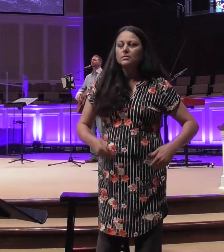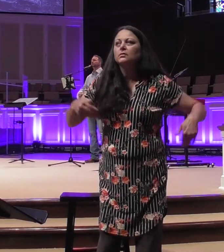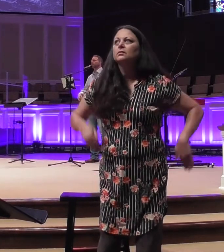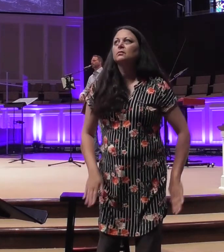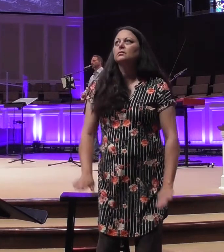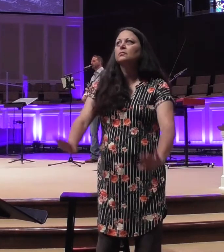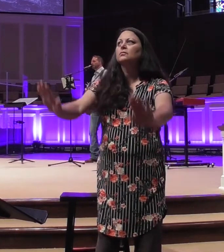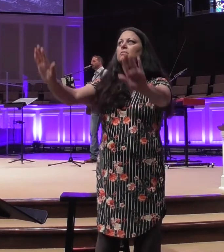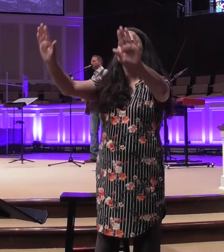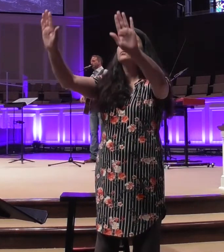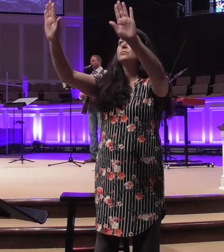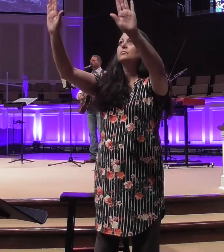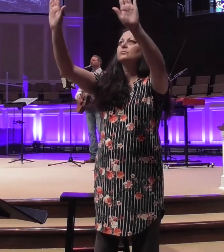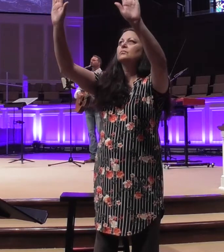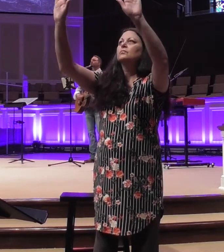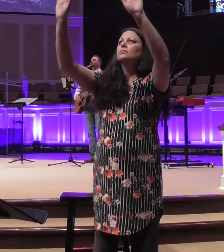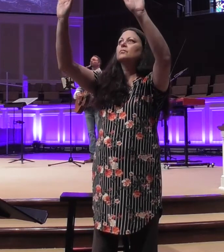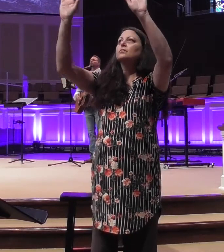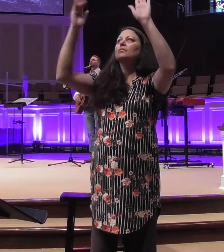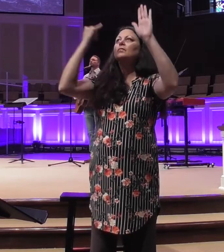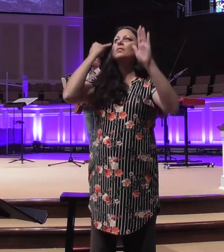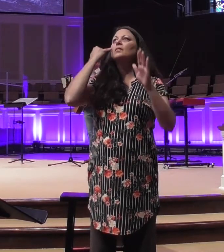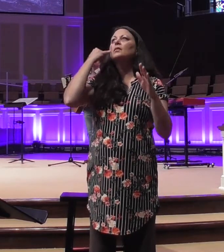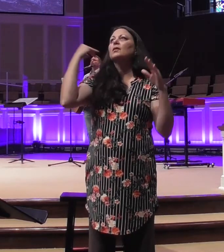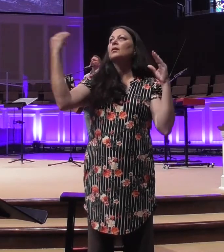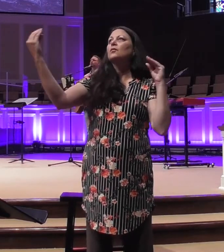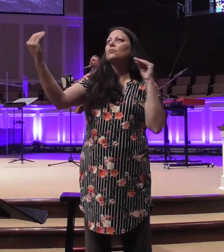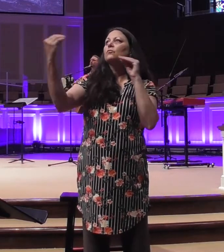down. If more